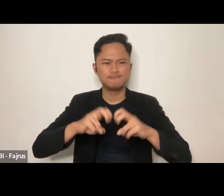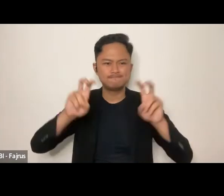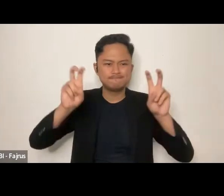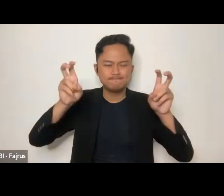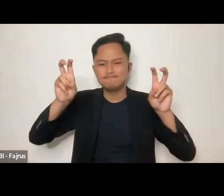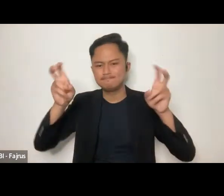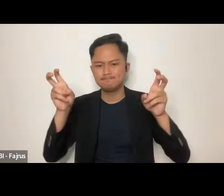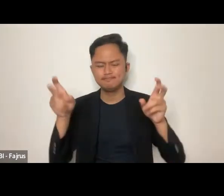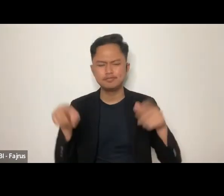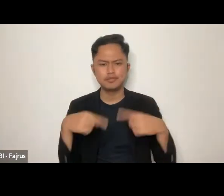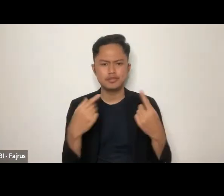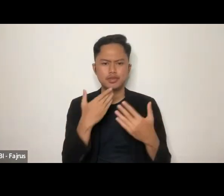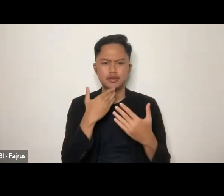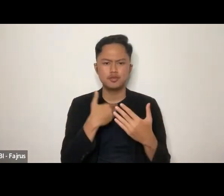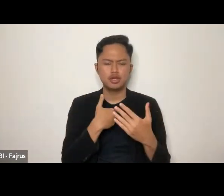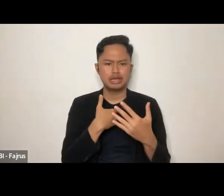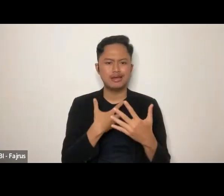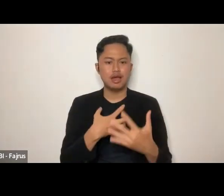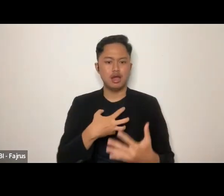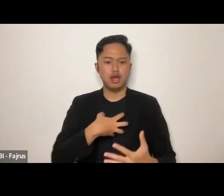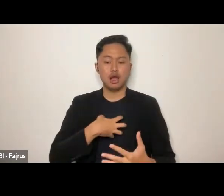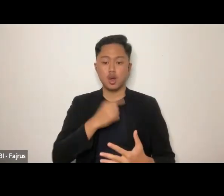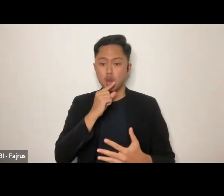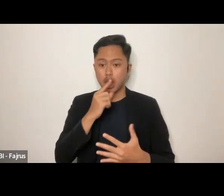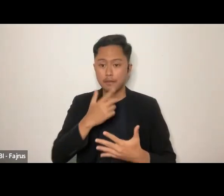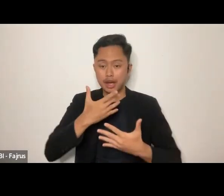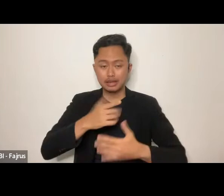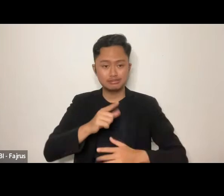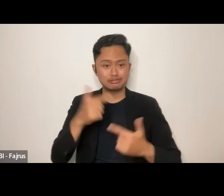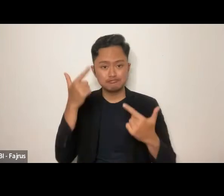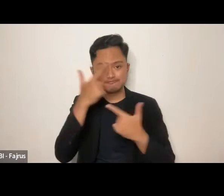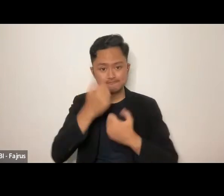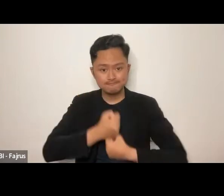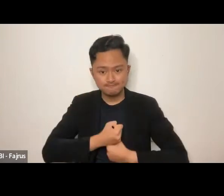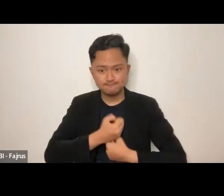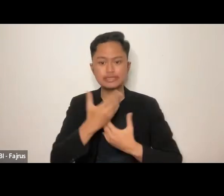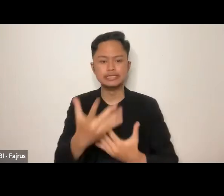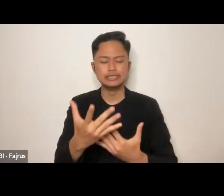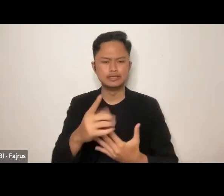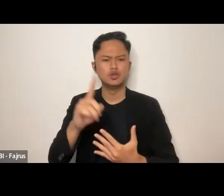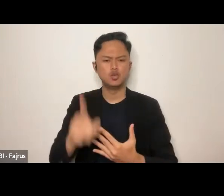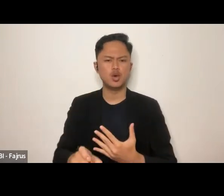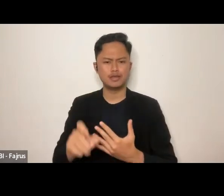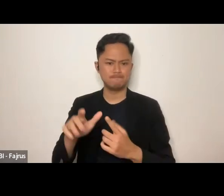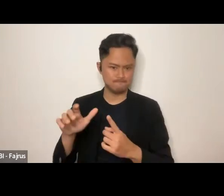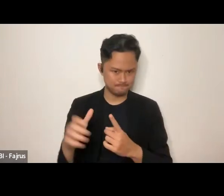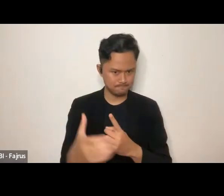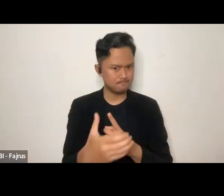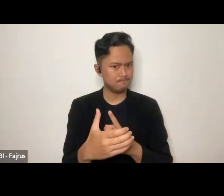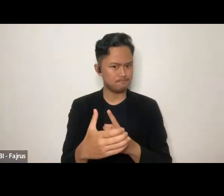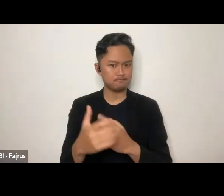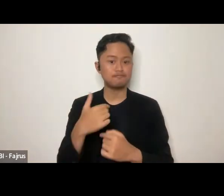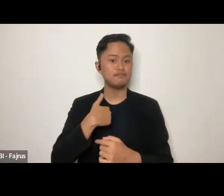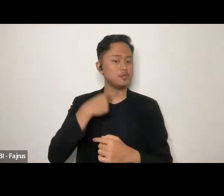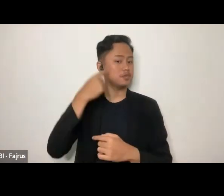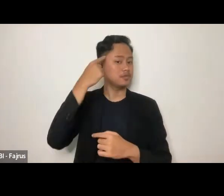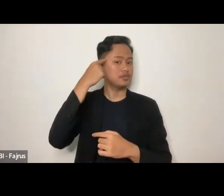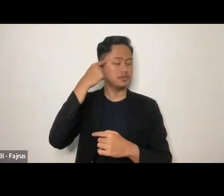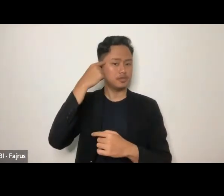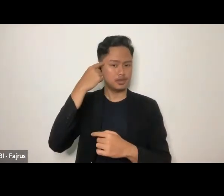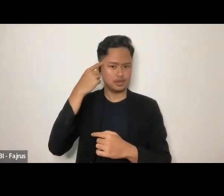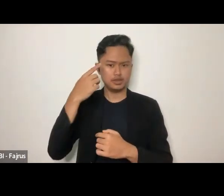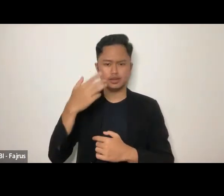our own rights to express that we protest, we do protest. I think as a democratic